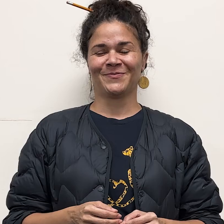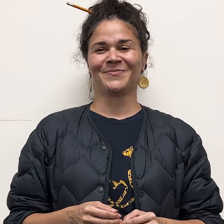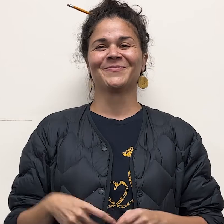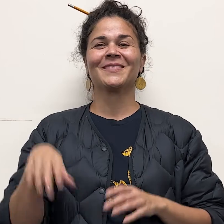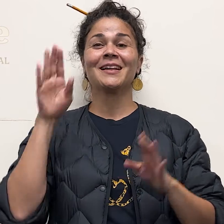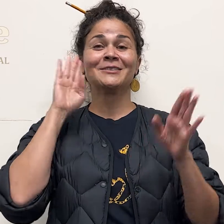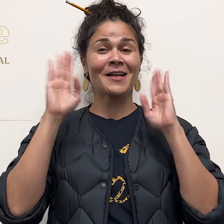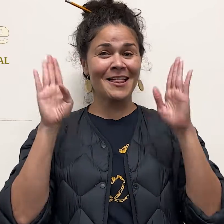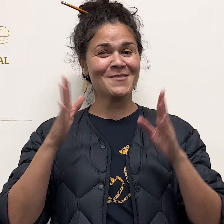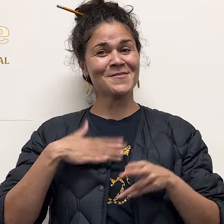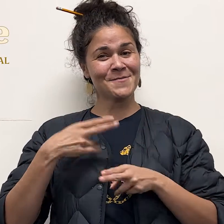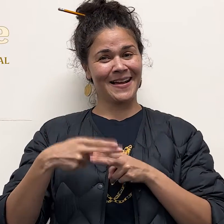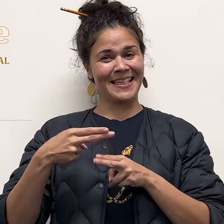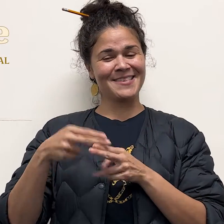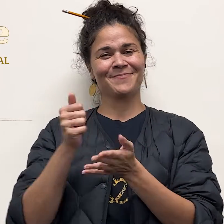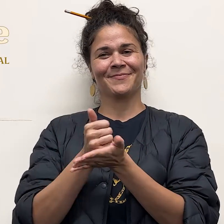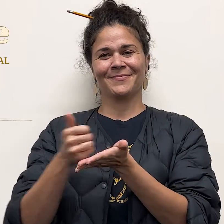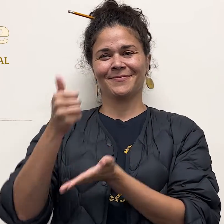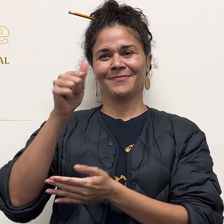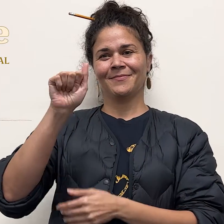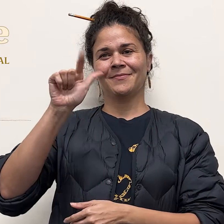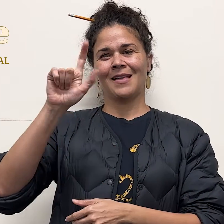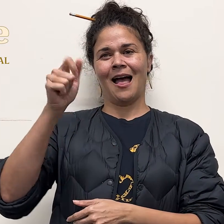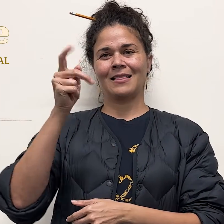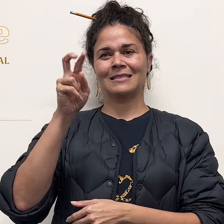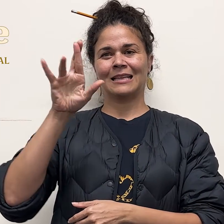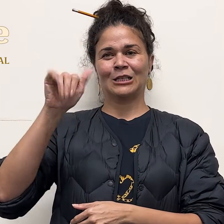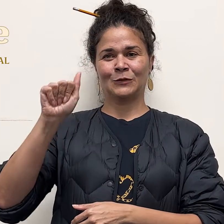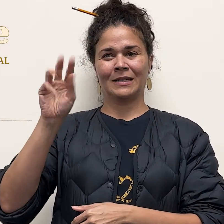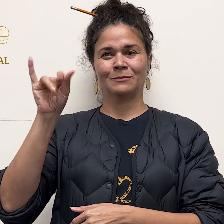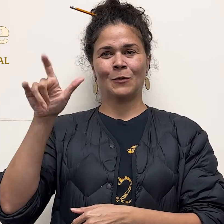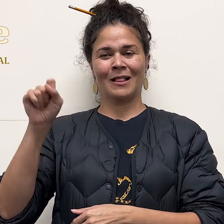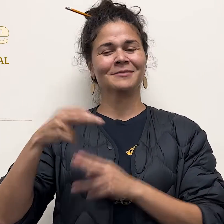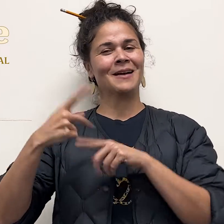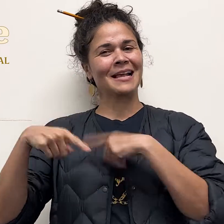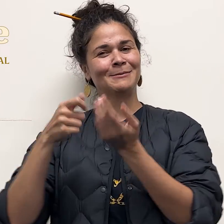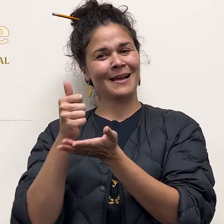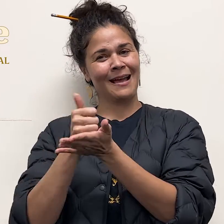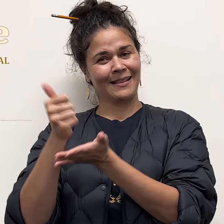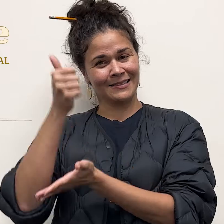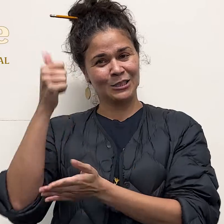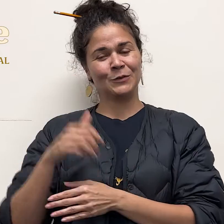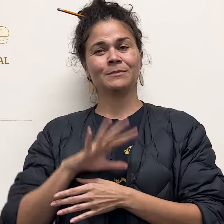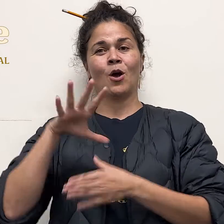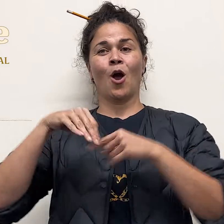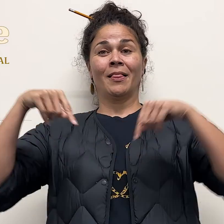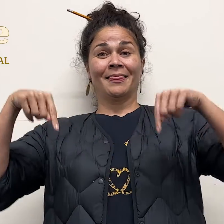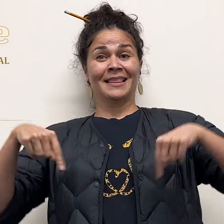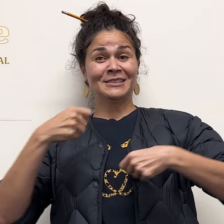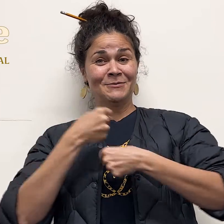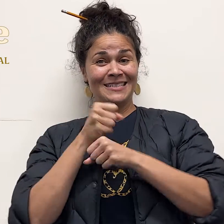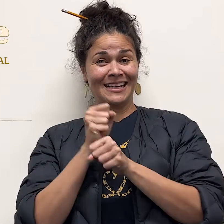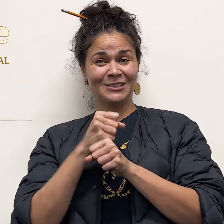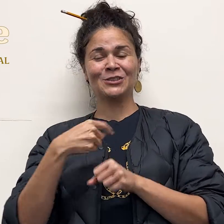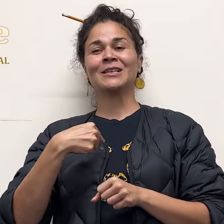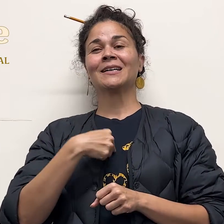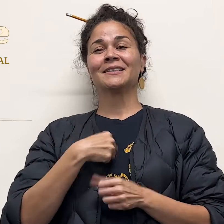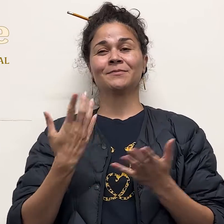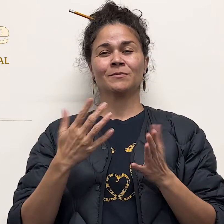Hello, my name is Alexandria Wailes. That's my name sign. On this production,